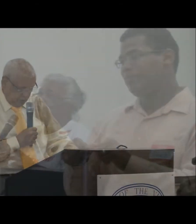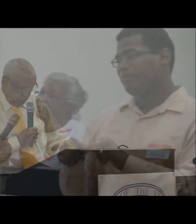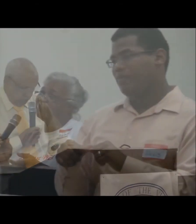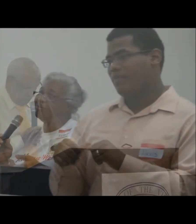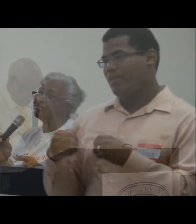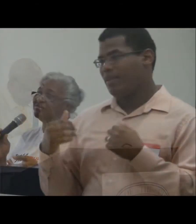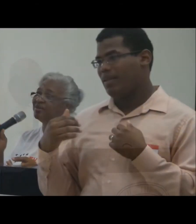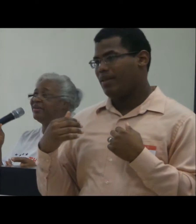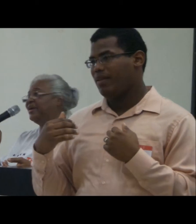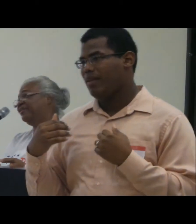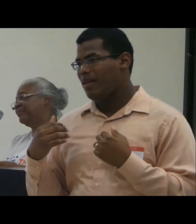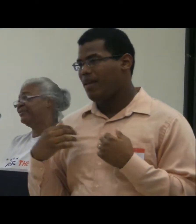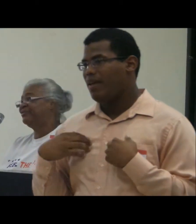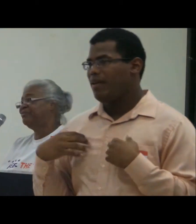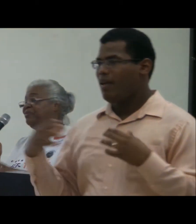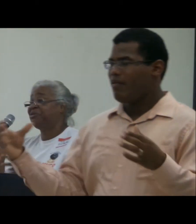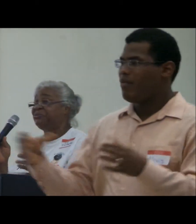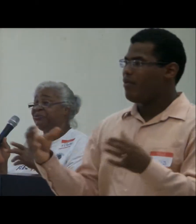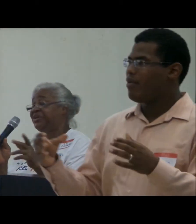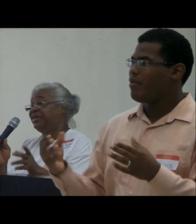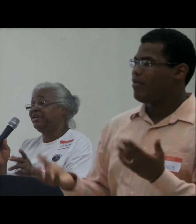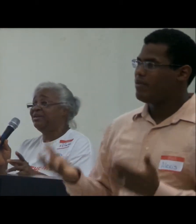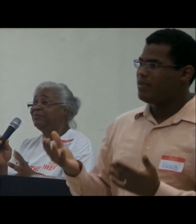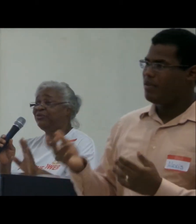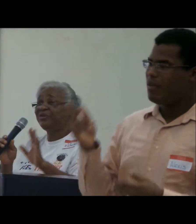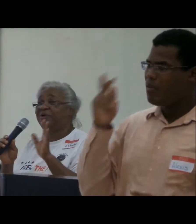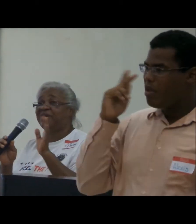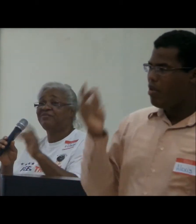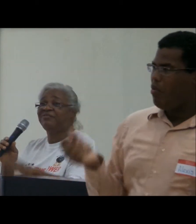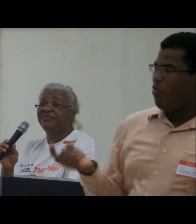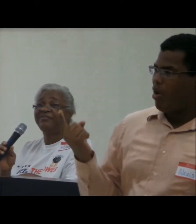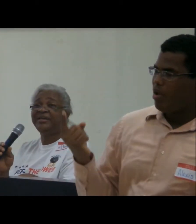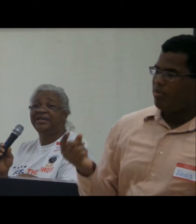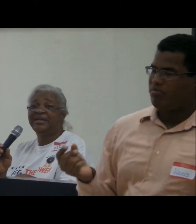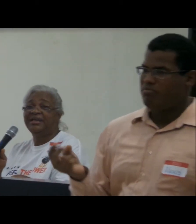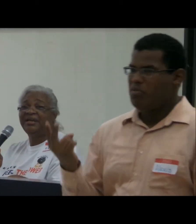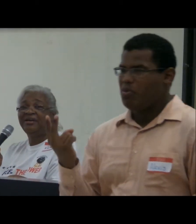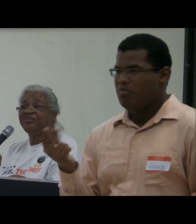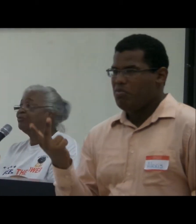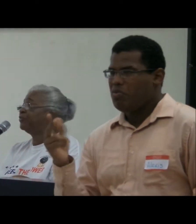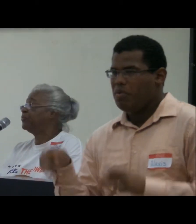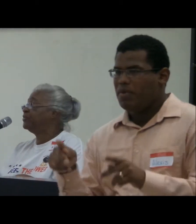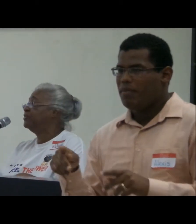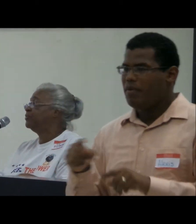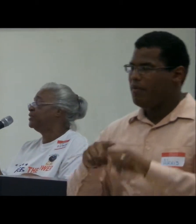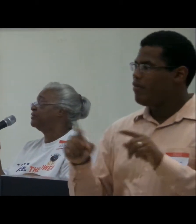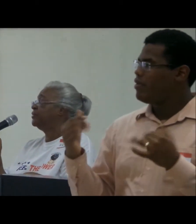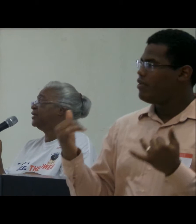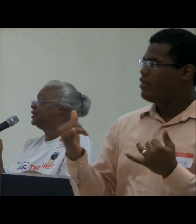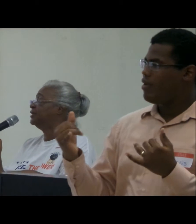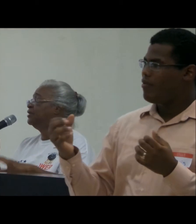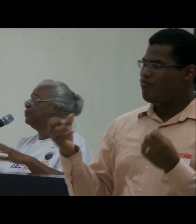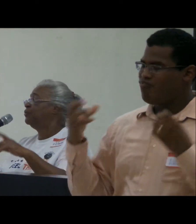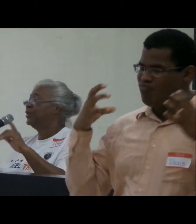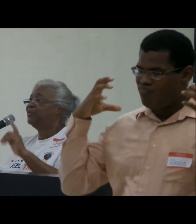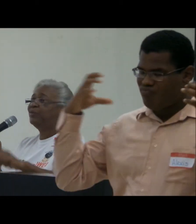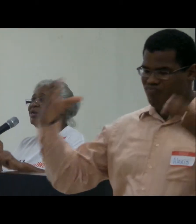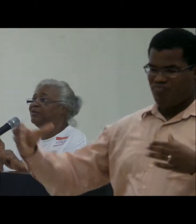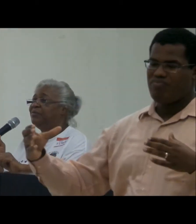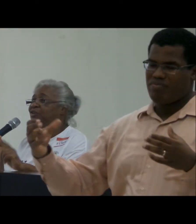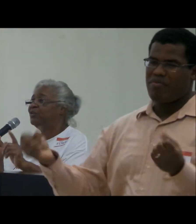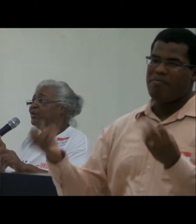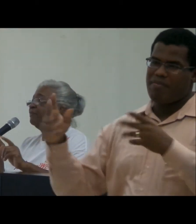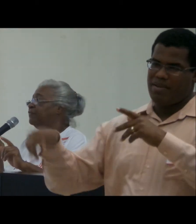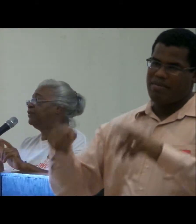need to do. Maybe one person or the other person, maybe two or three. But today we have a very large group of persons with disabilities. We want